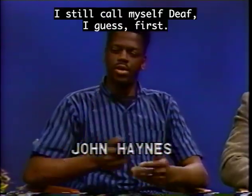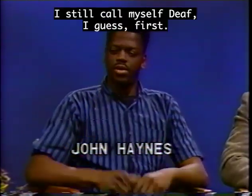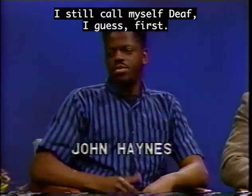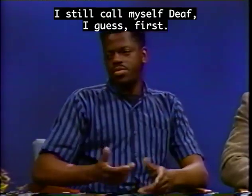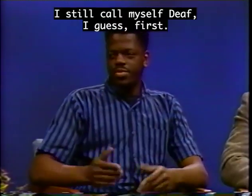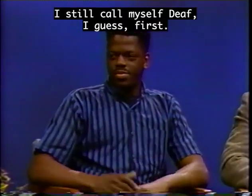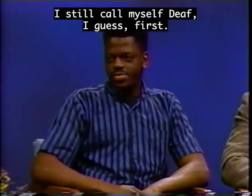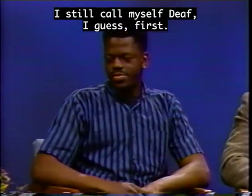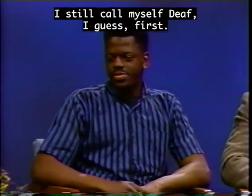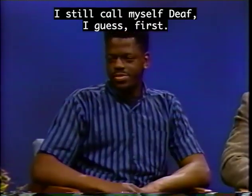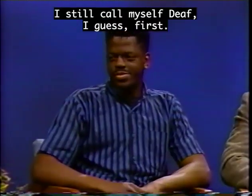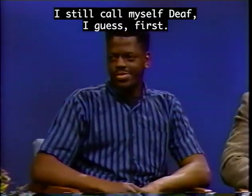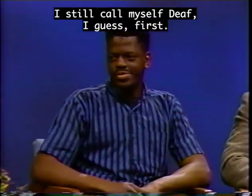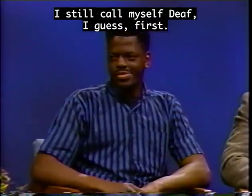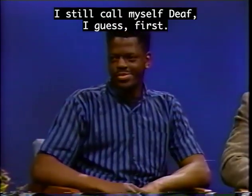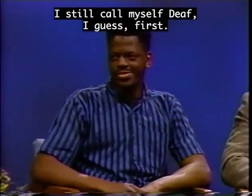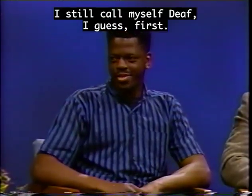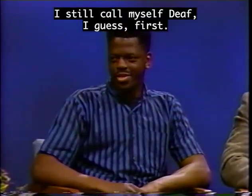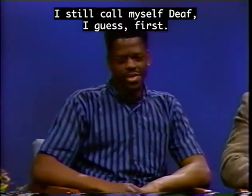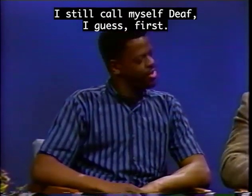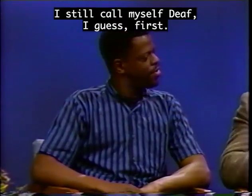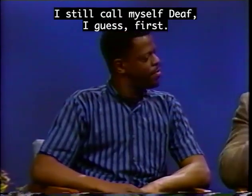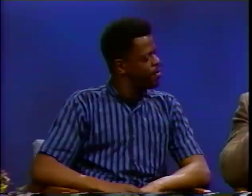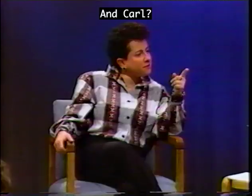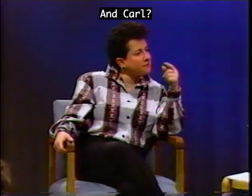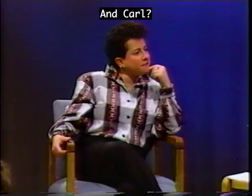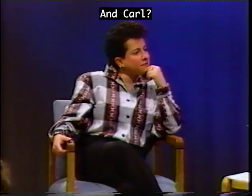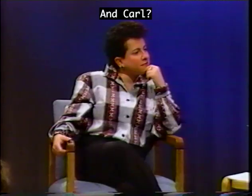call myself deaf, I guess, first. And Carl?